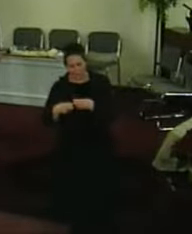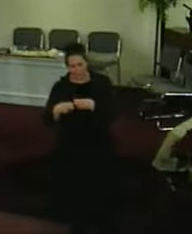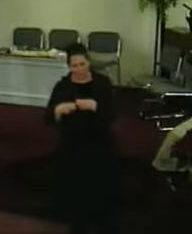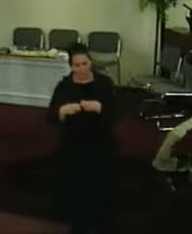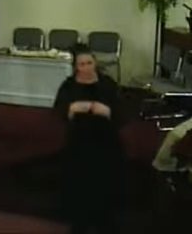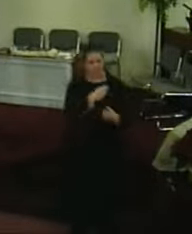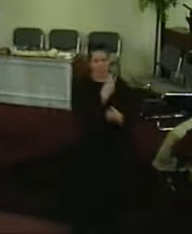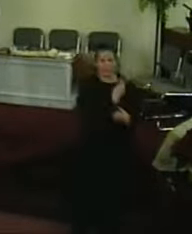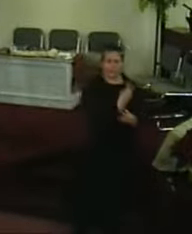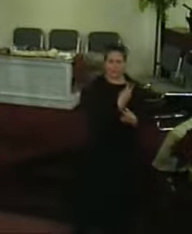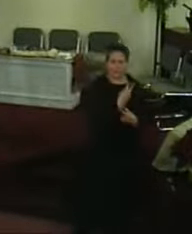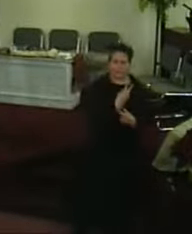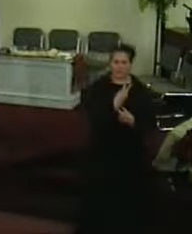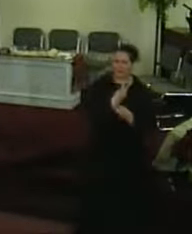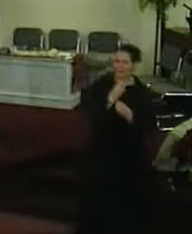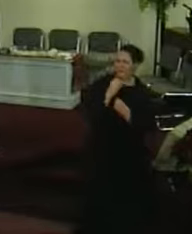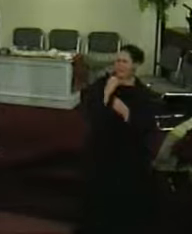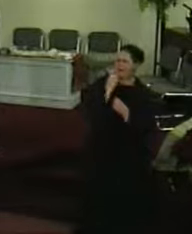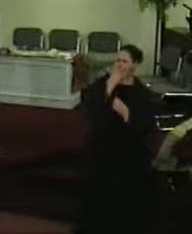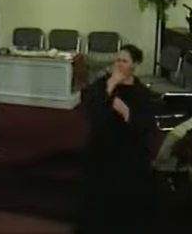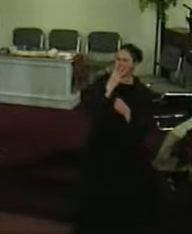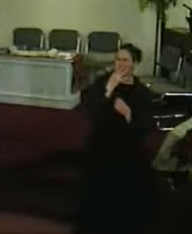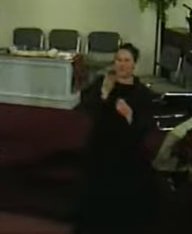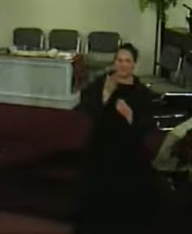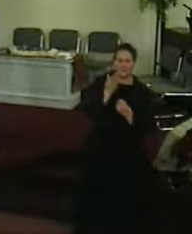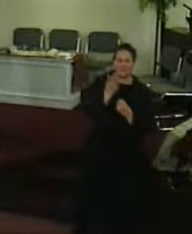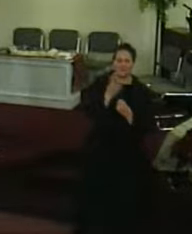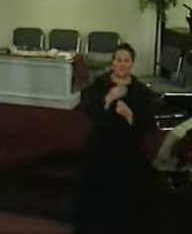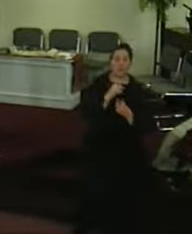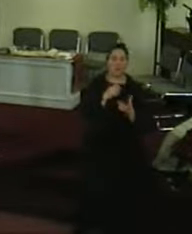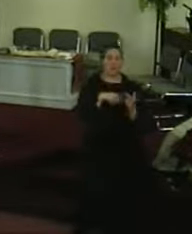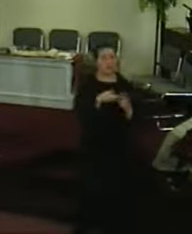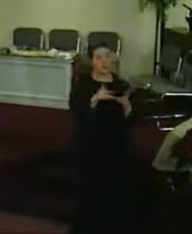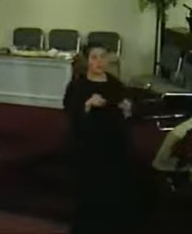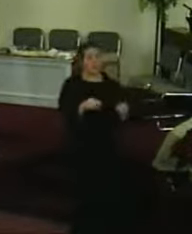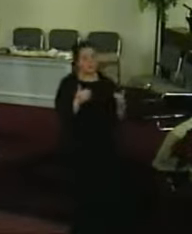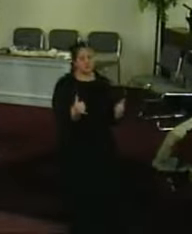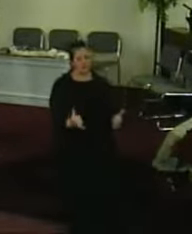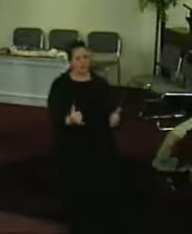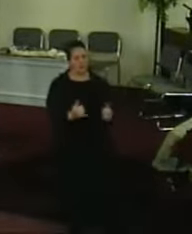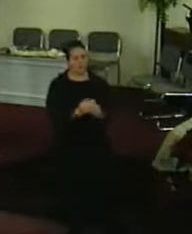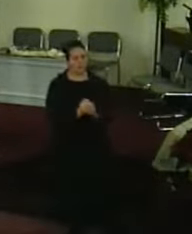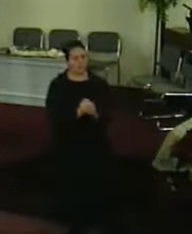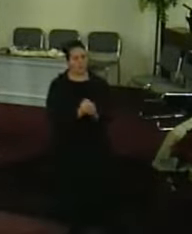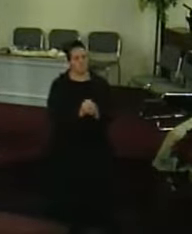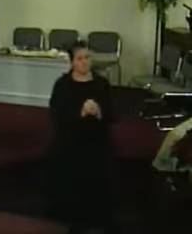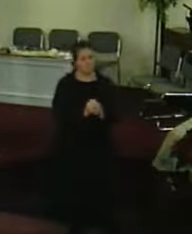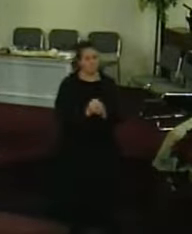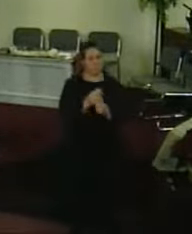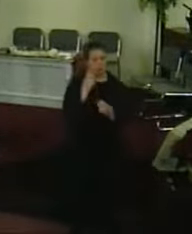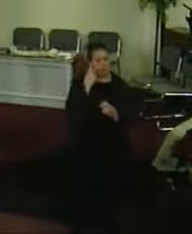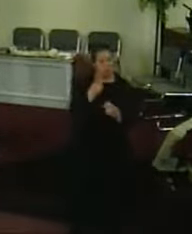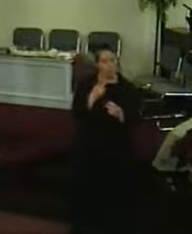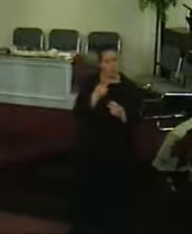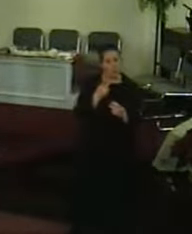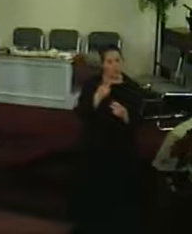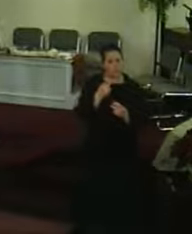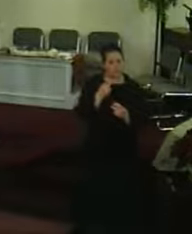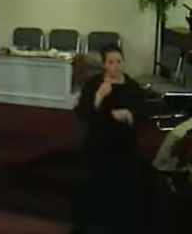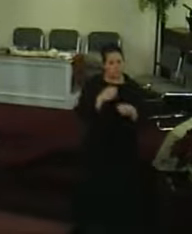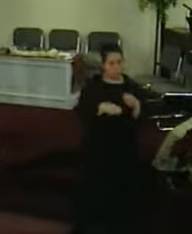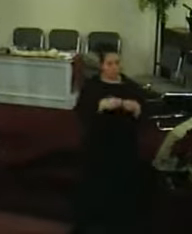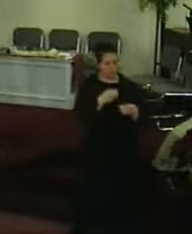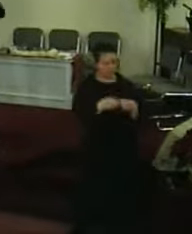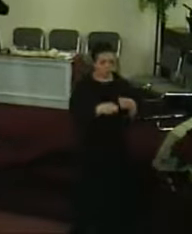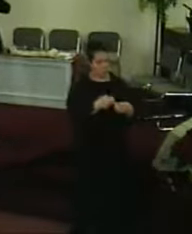tonight? Are you going to magnify God with your life and watch him perform miracle after miracle after